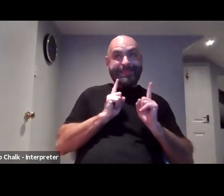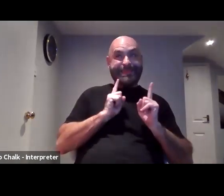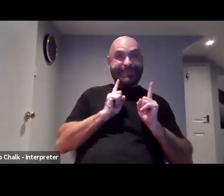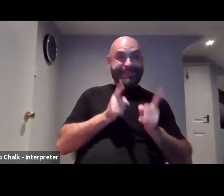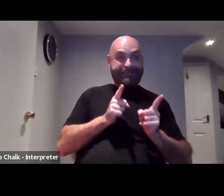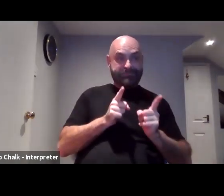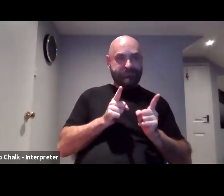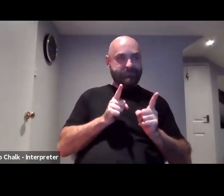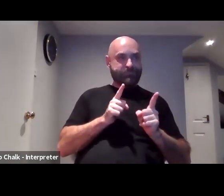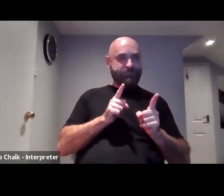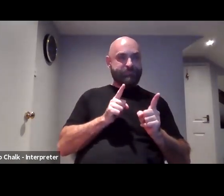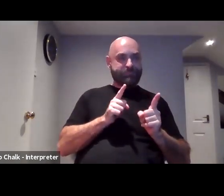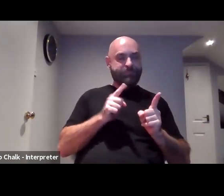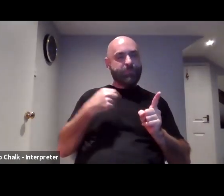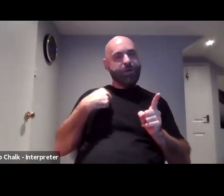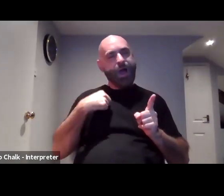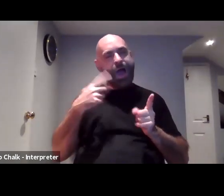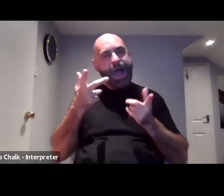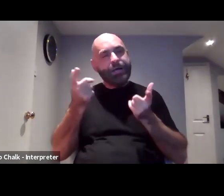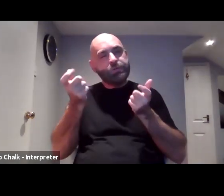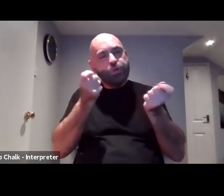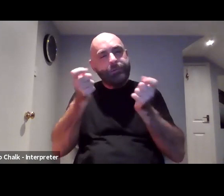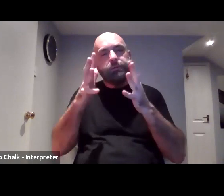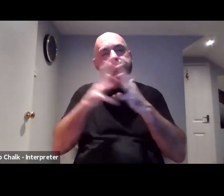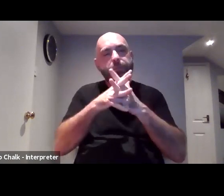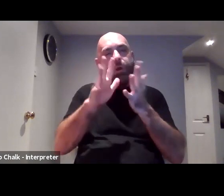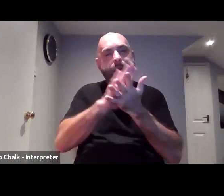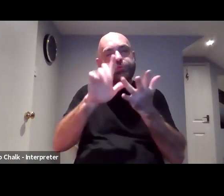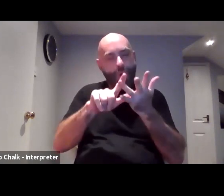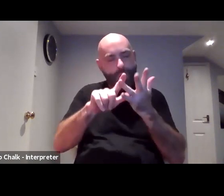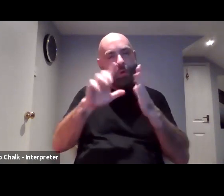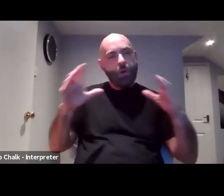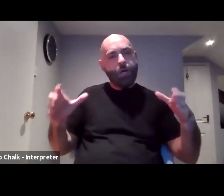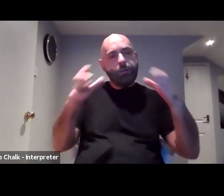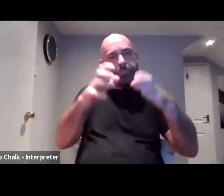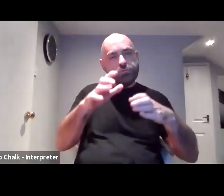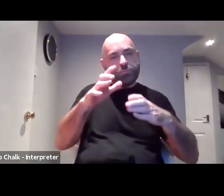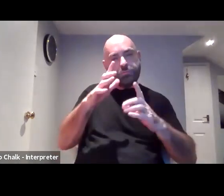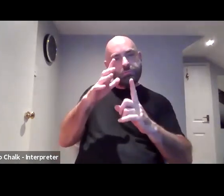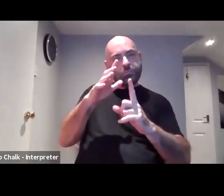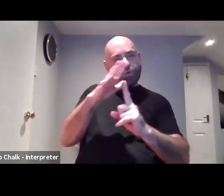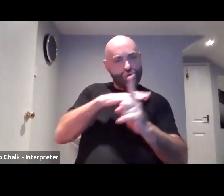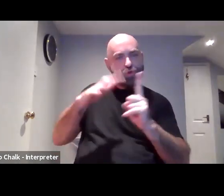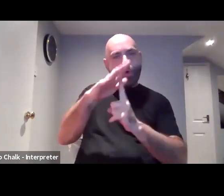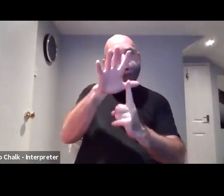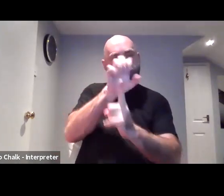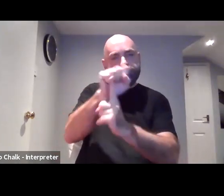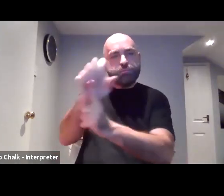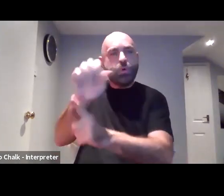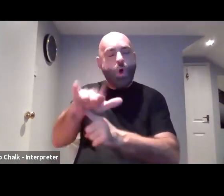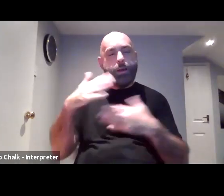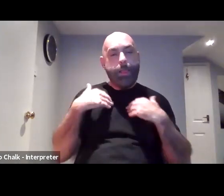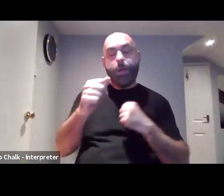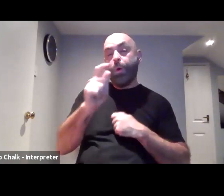from Peter, I chaired the WHO Commission on Social Determinants of Health, And we reported